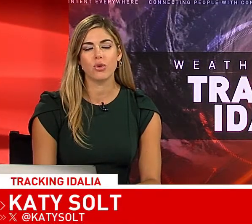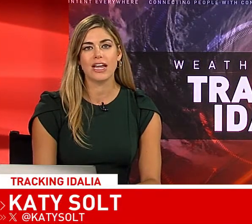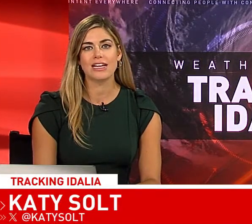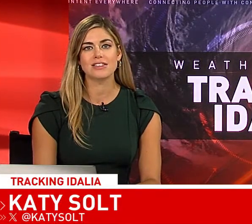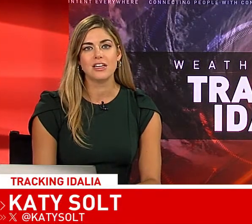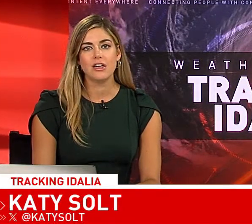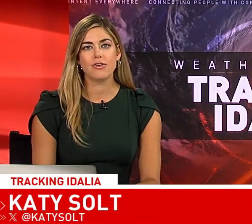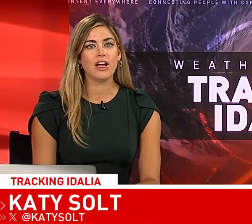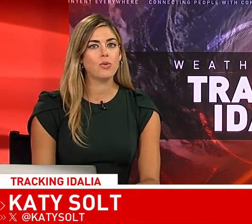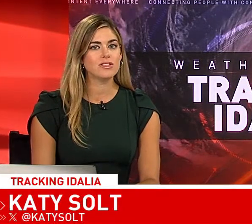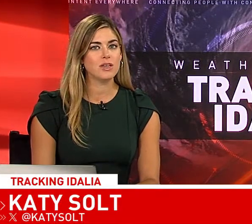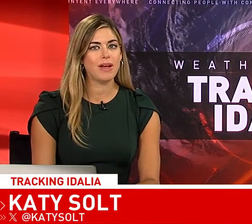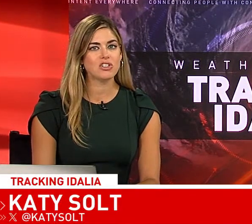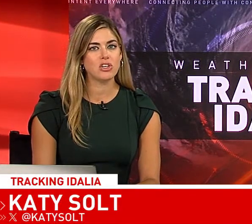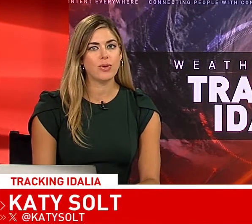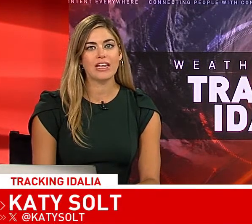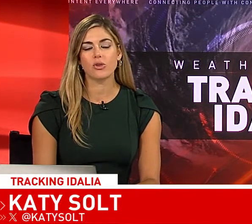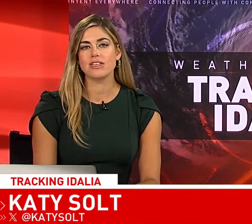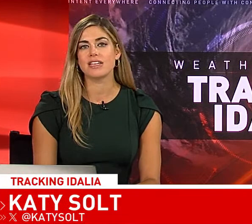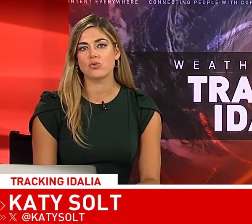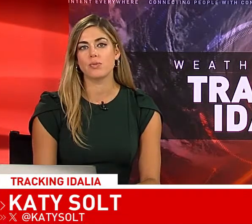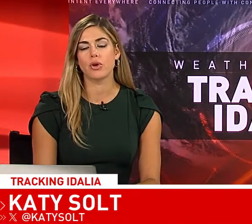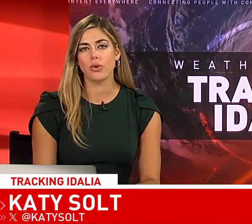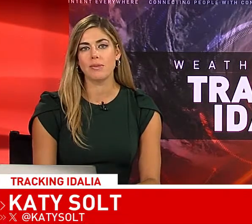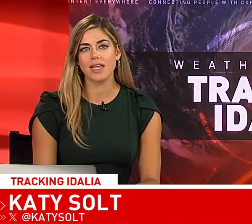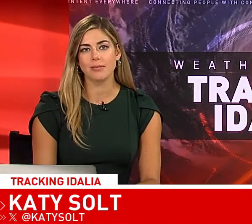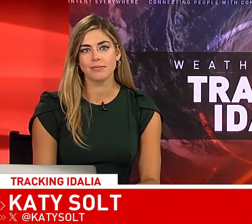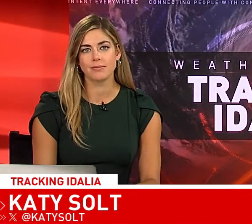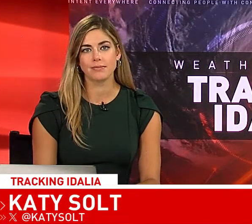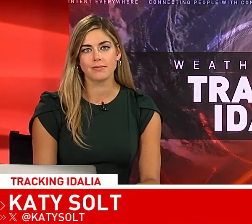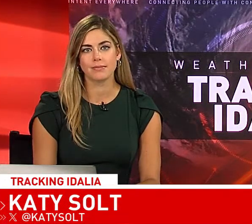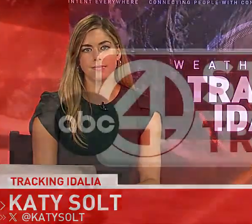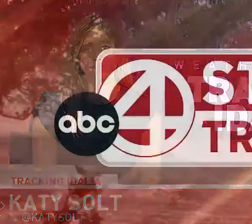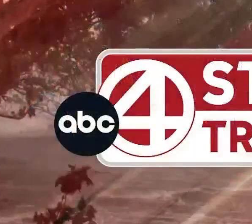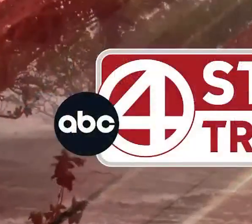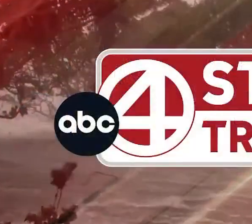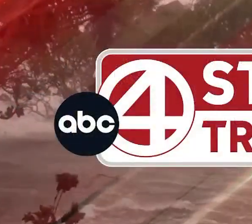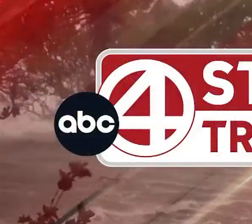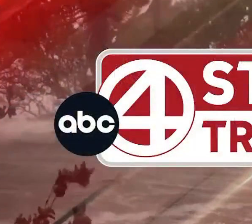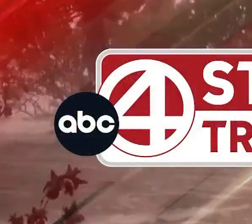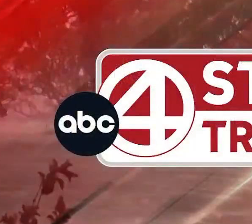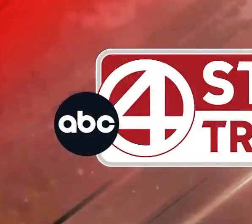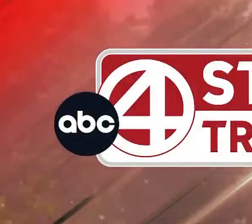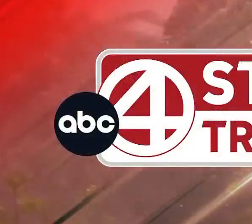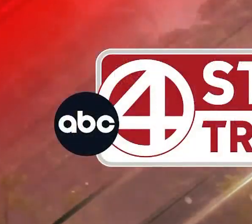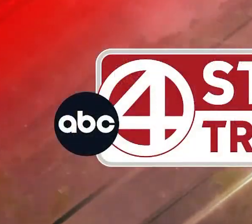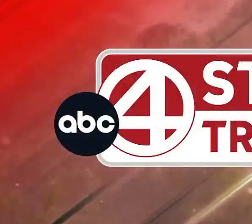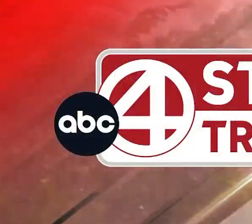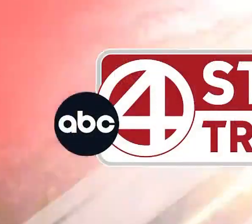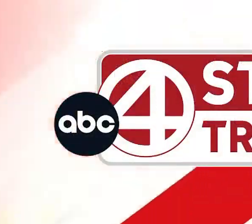at the forecast. For now, we'll send it back to your regularly scheduled programming. This is a